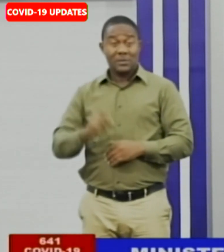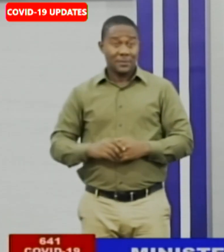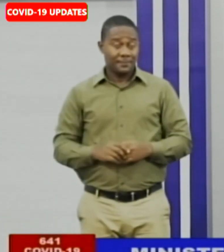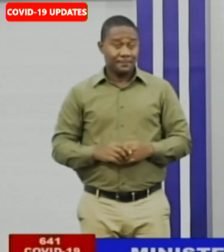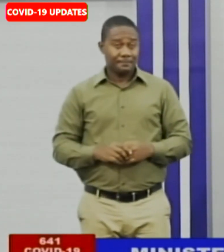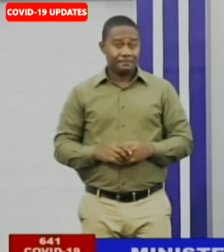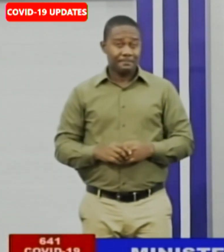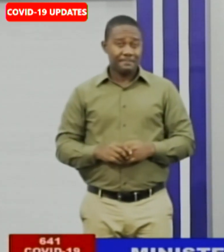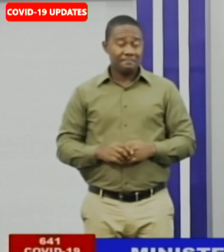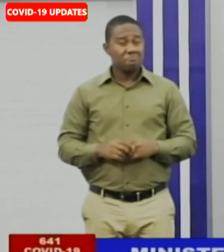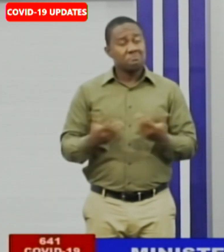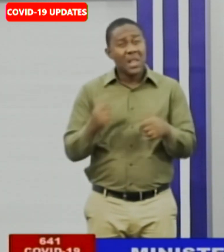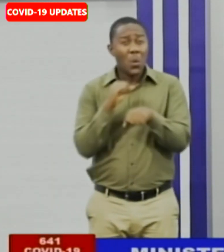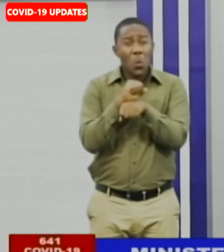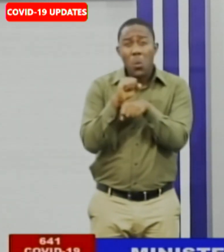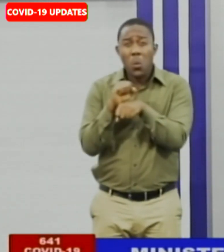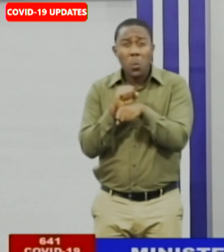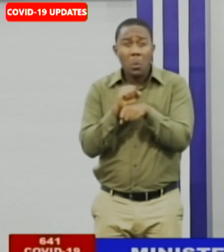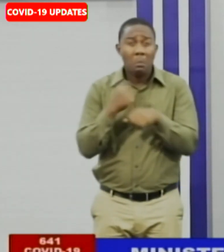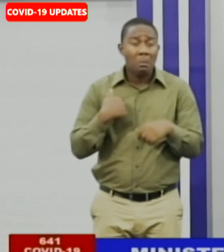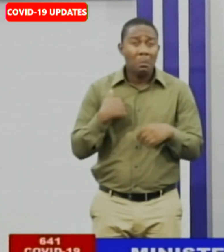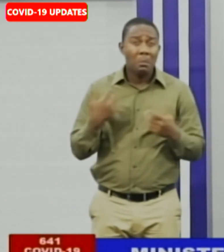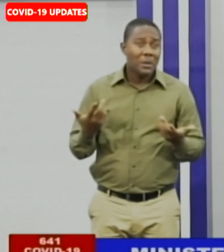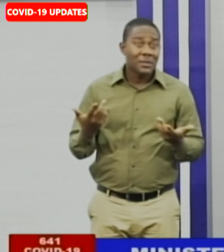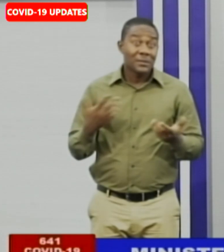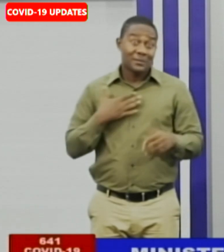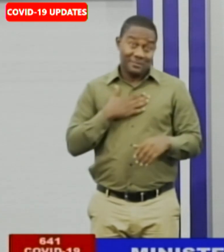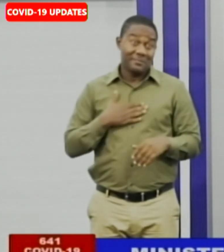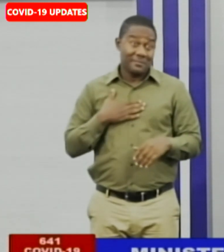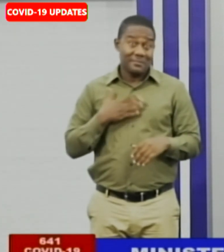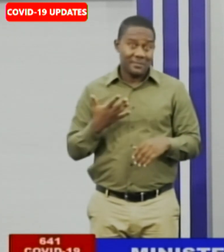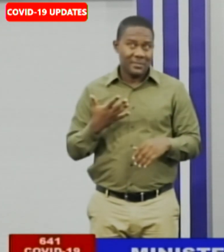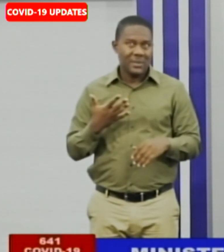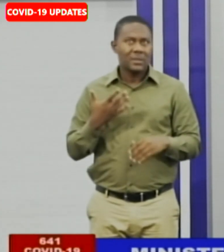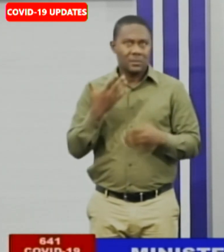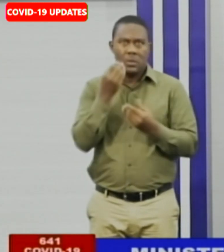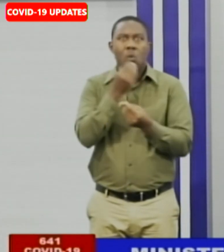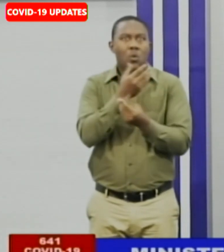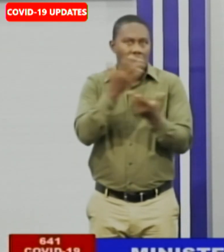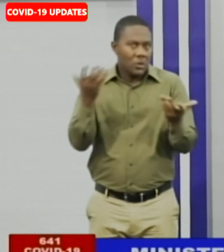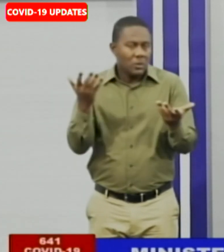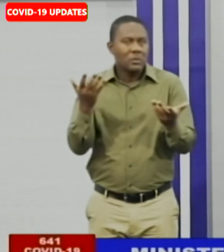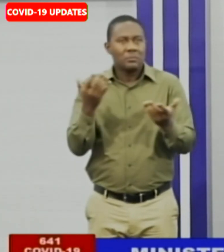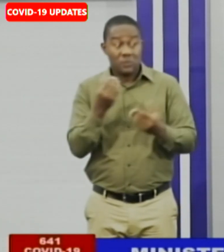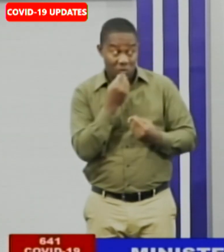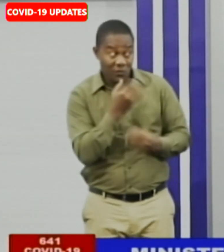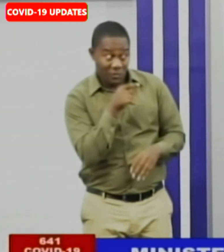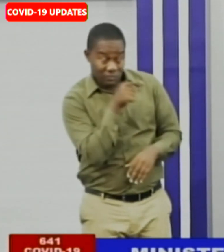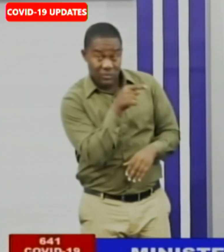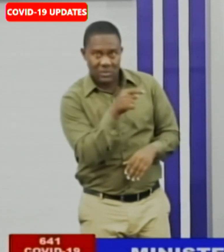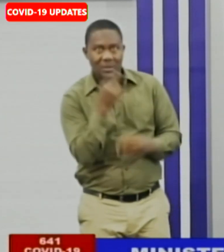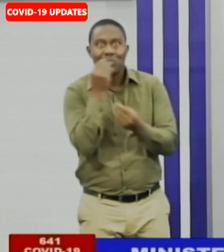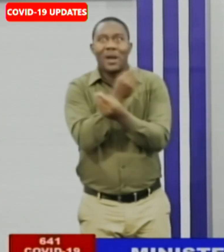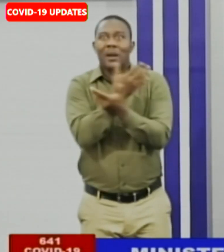In terms of workplace, kindly forgive me, I'll disclose it to the minister for certain